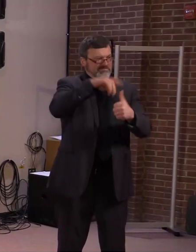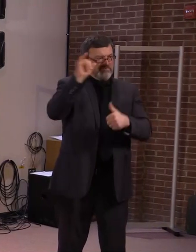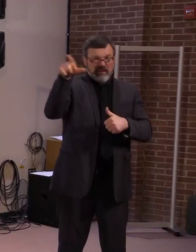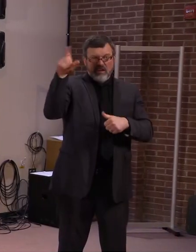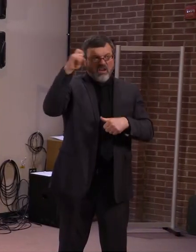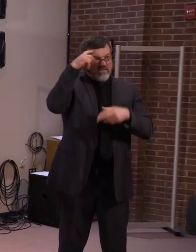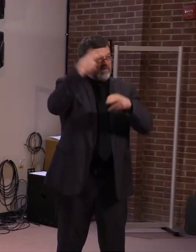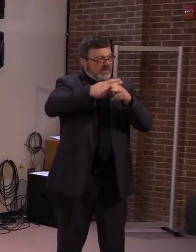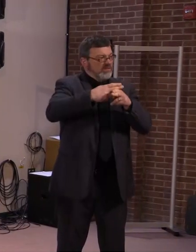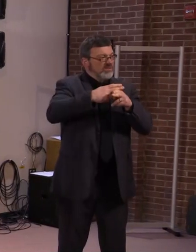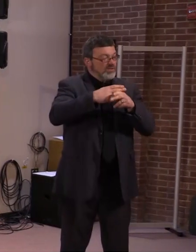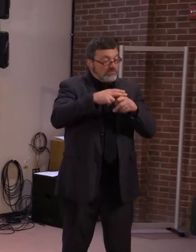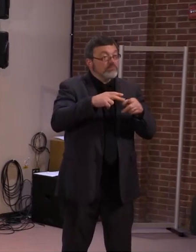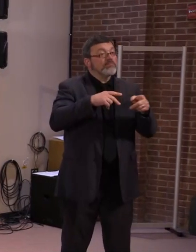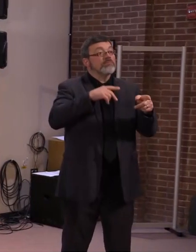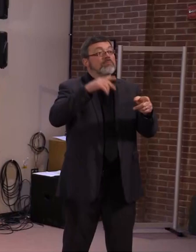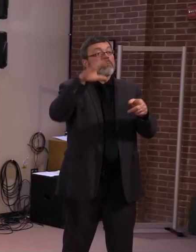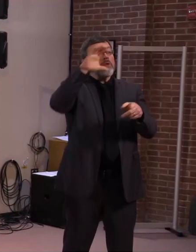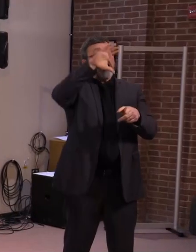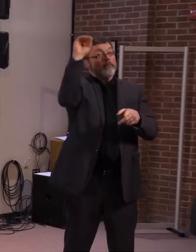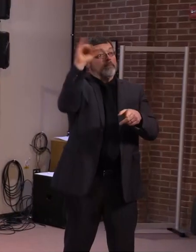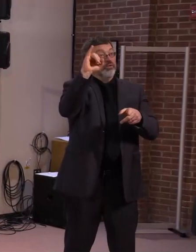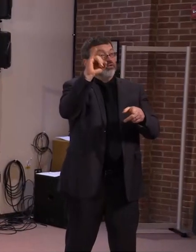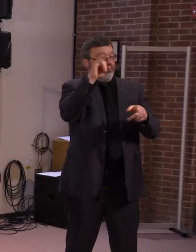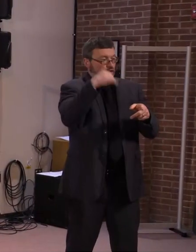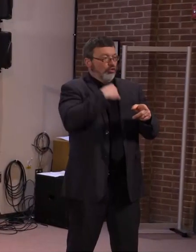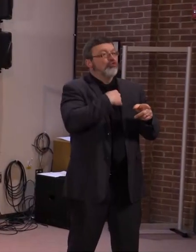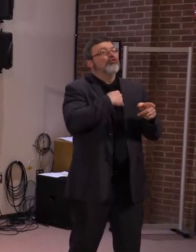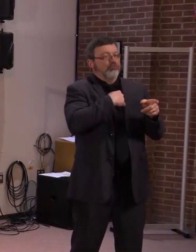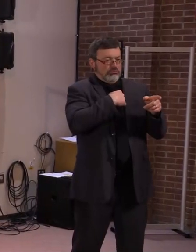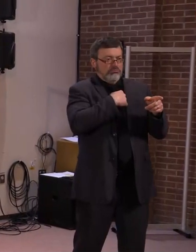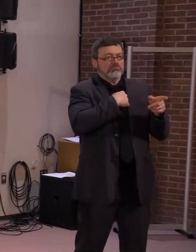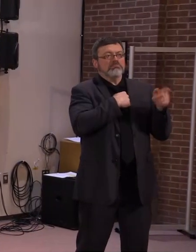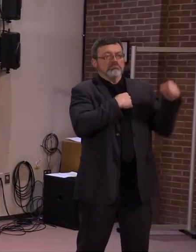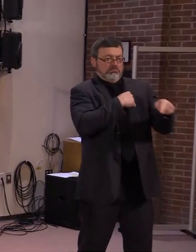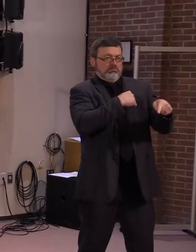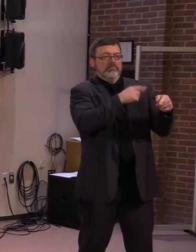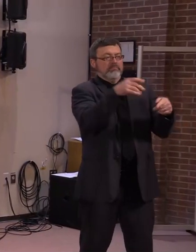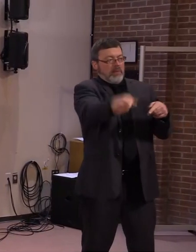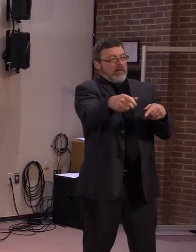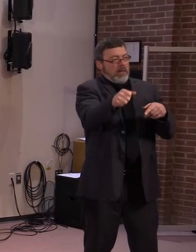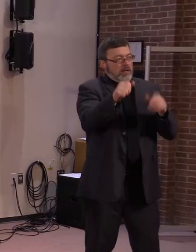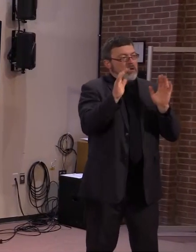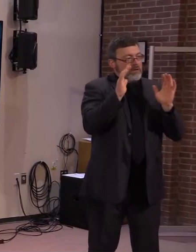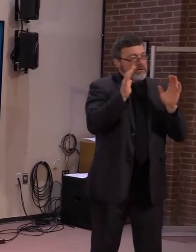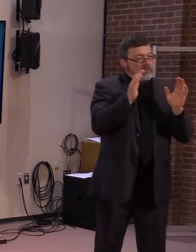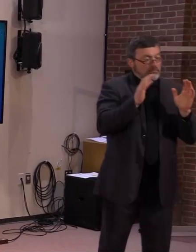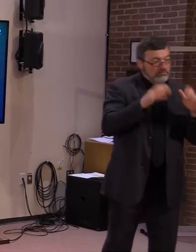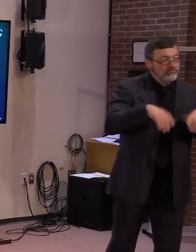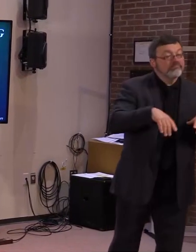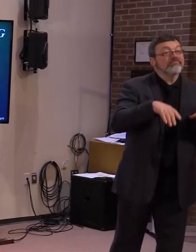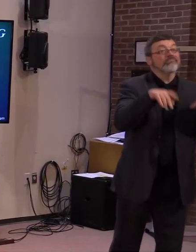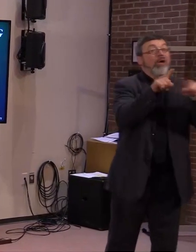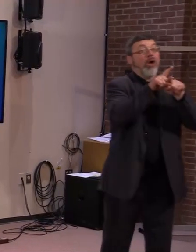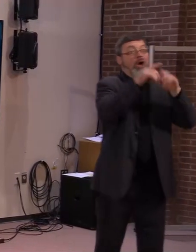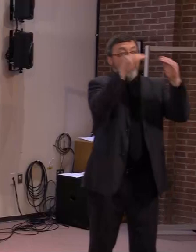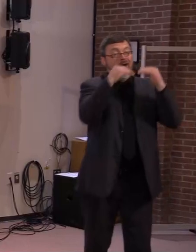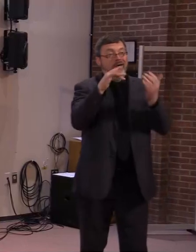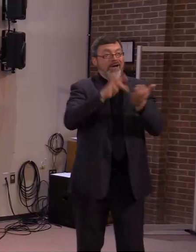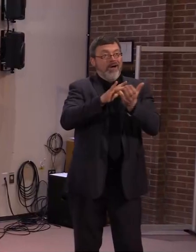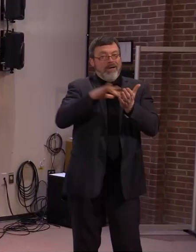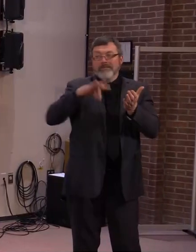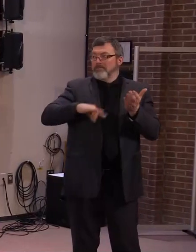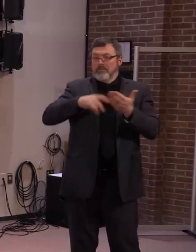at-home COVID tests that the governor mentioned. So the pharmacy benefit program will take some time to